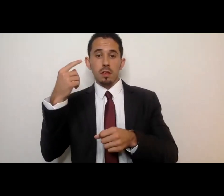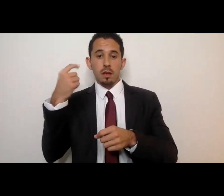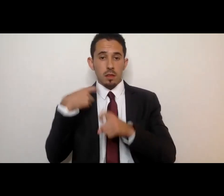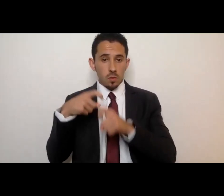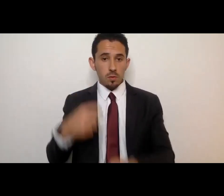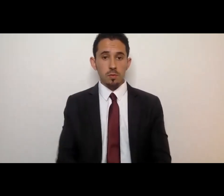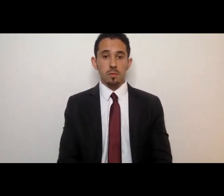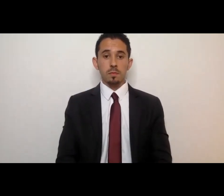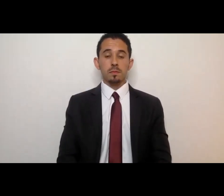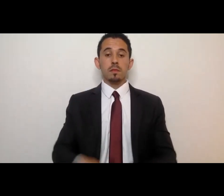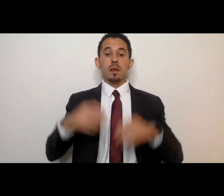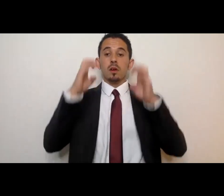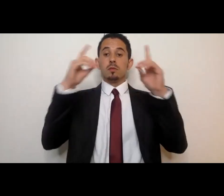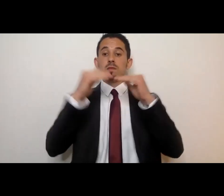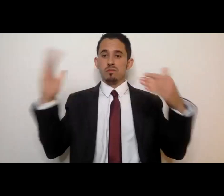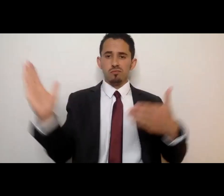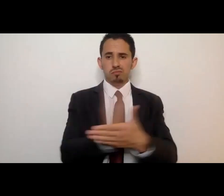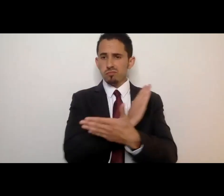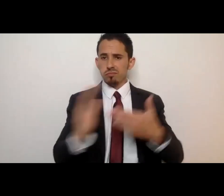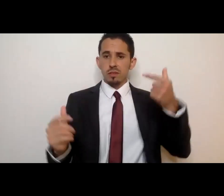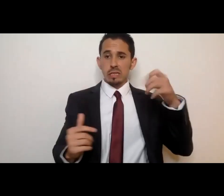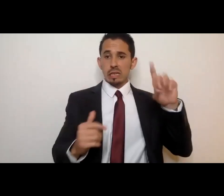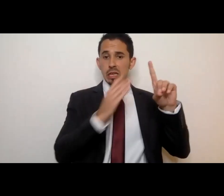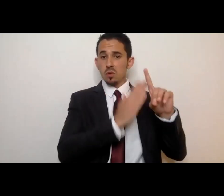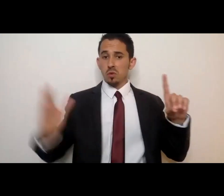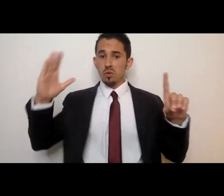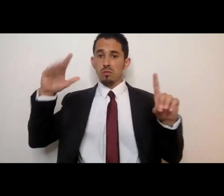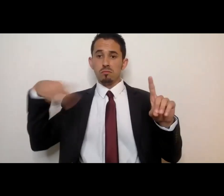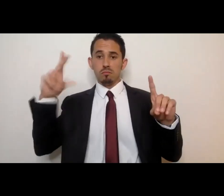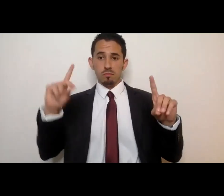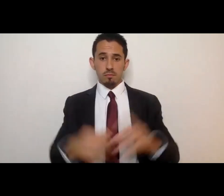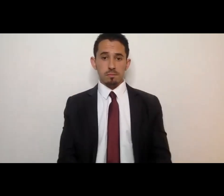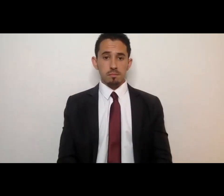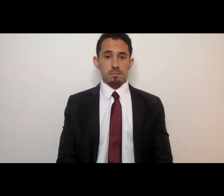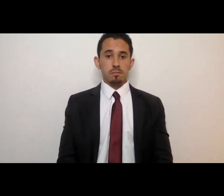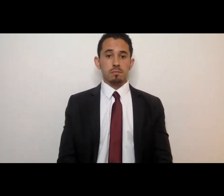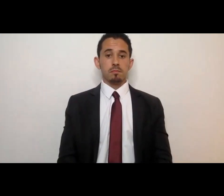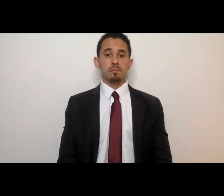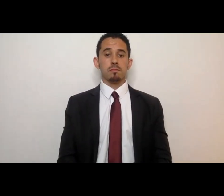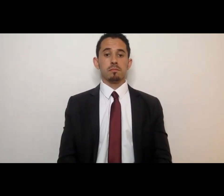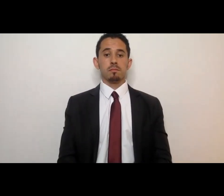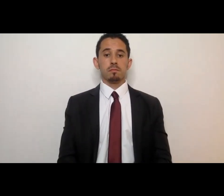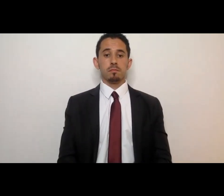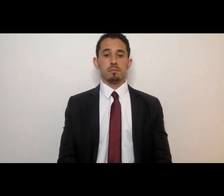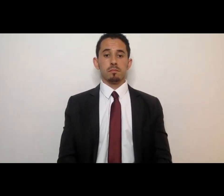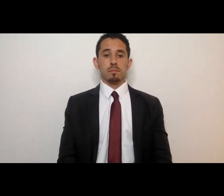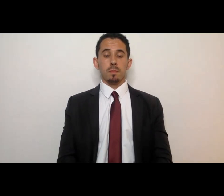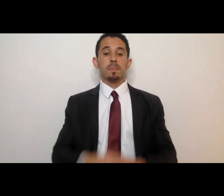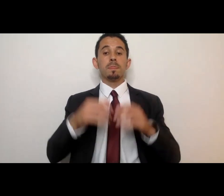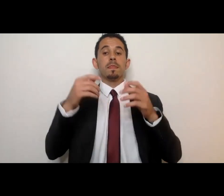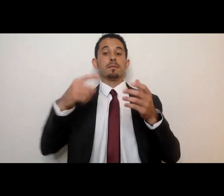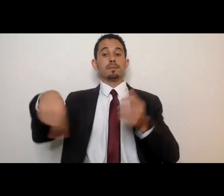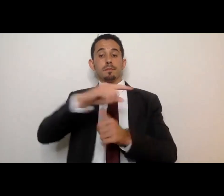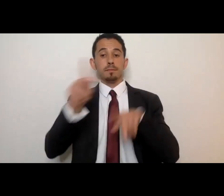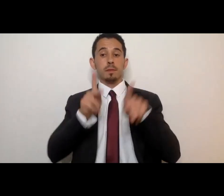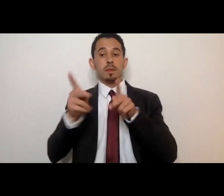was Caucasian, Asian, and other races as well. We had a variety of education levels, as you can